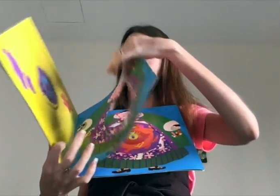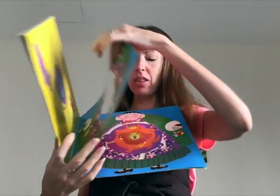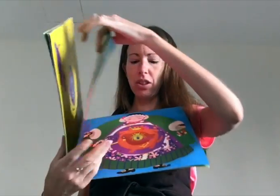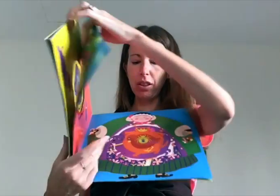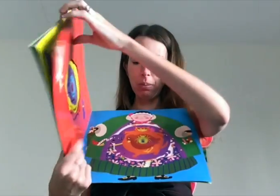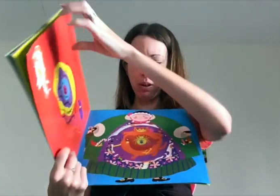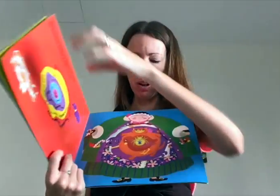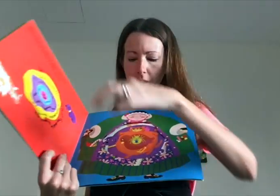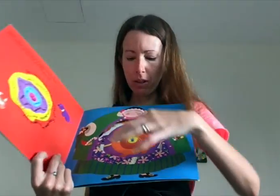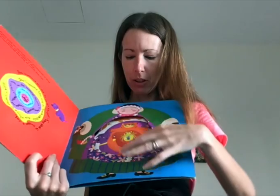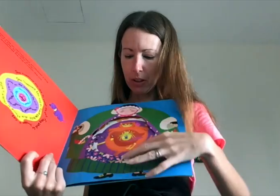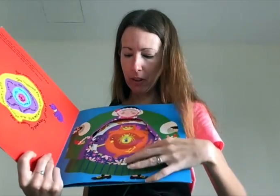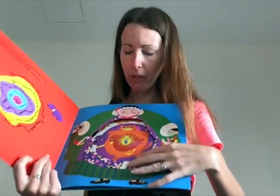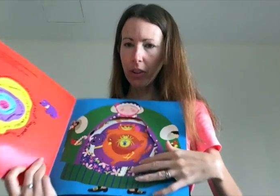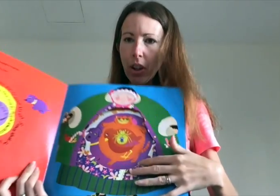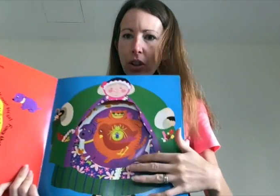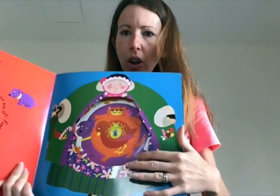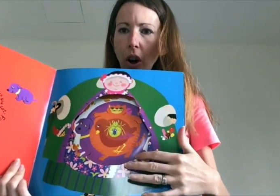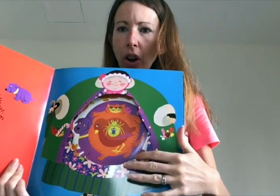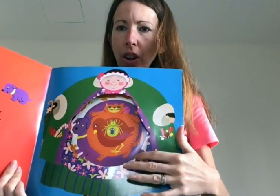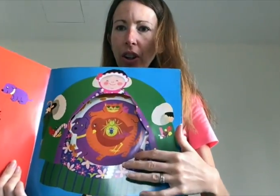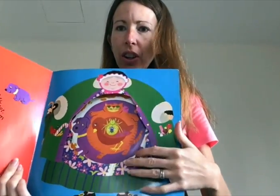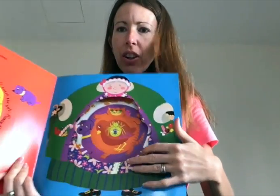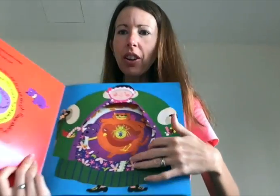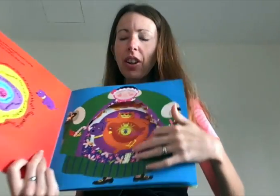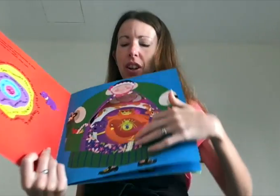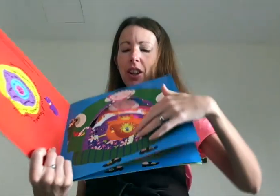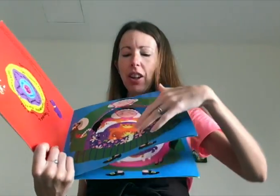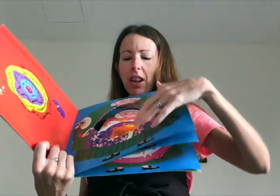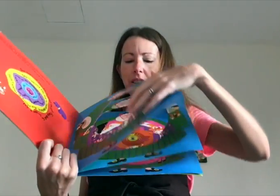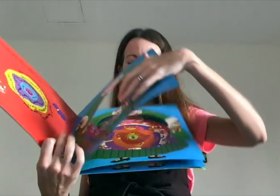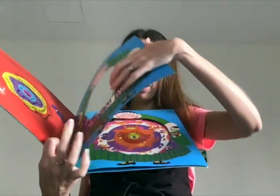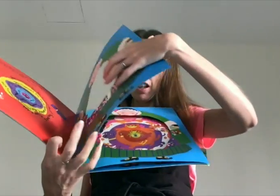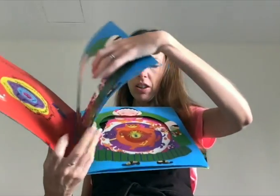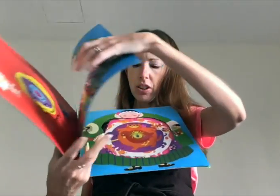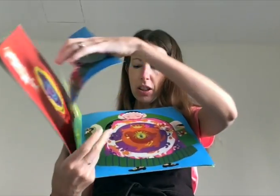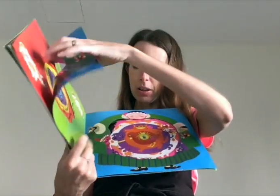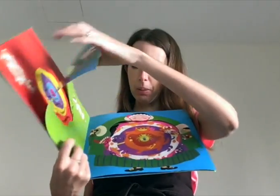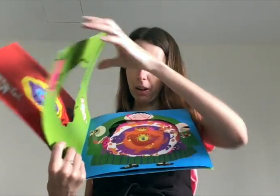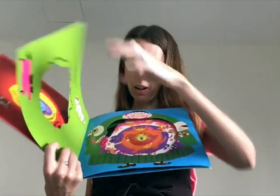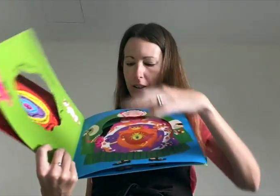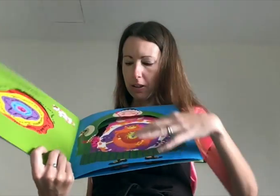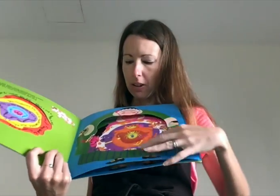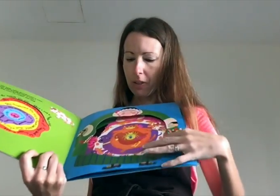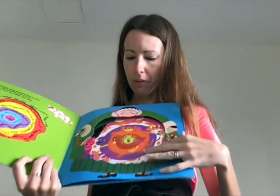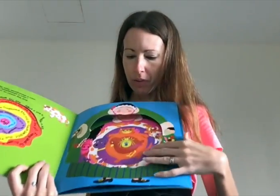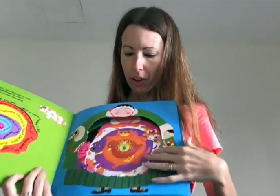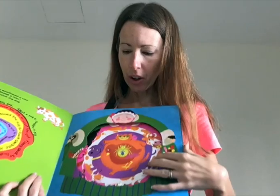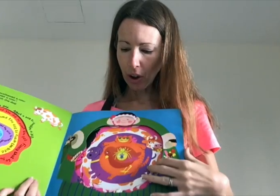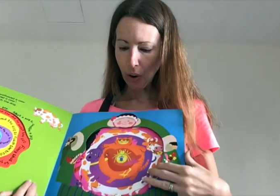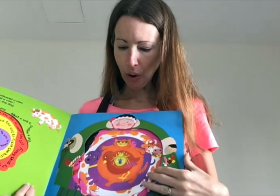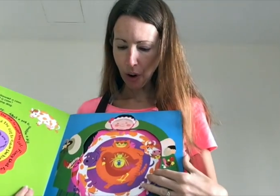she swallowed a dog. And then she swallowed a horse.